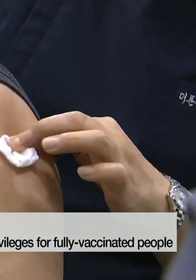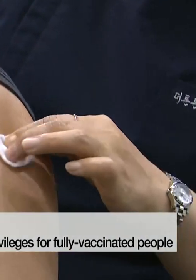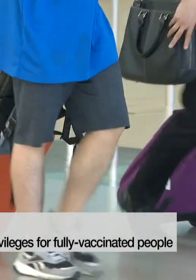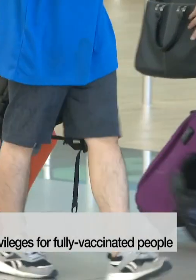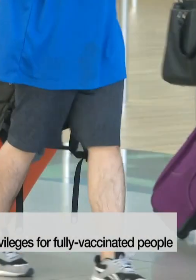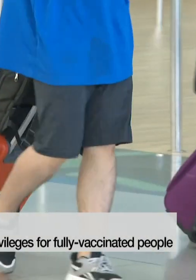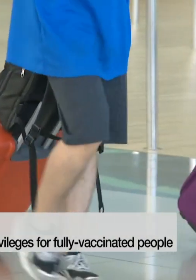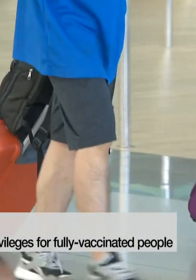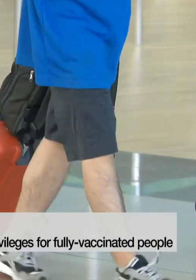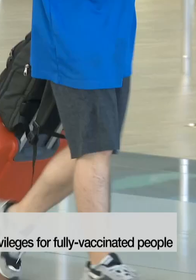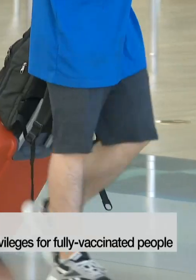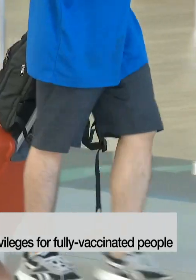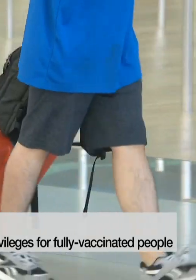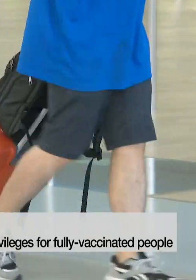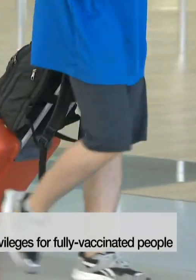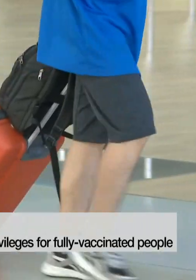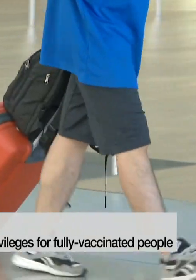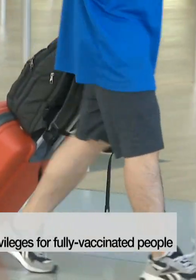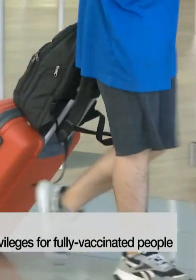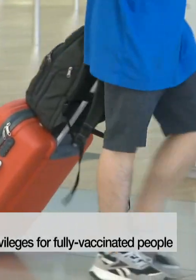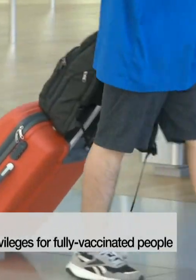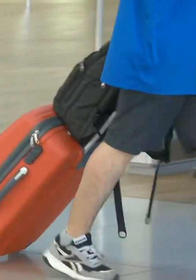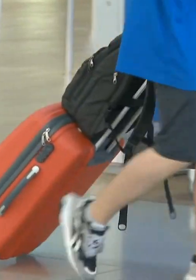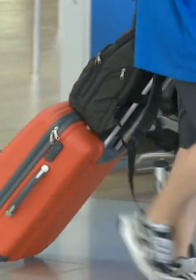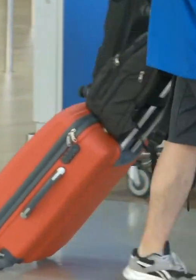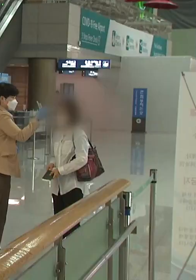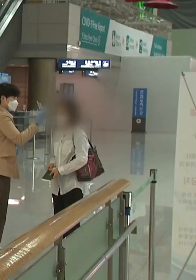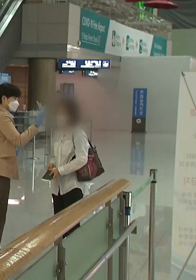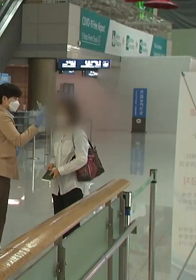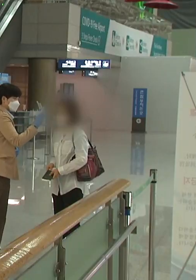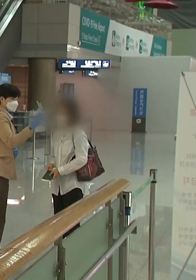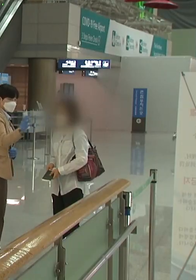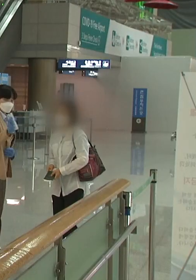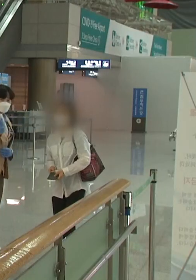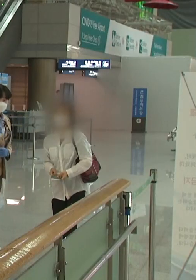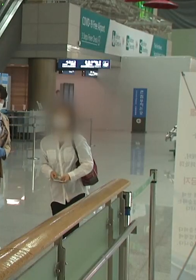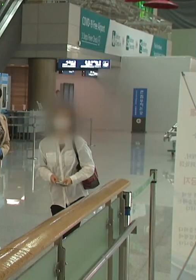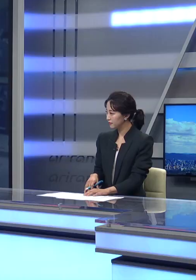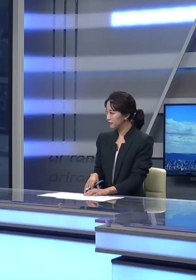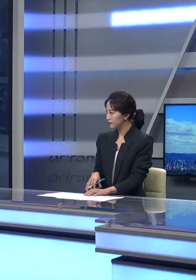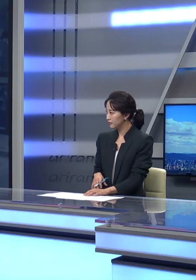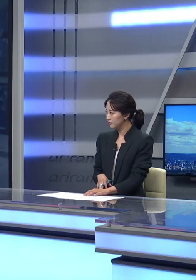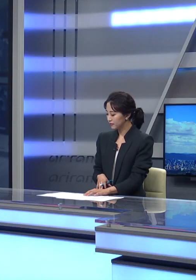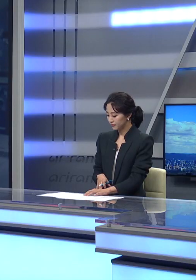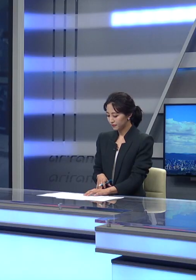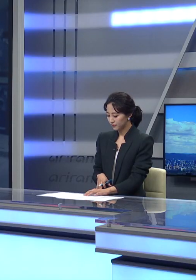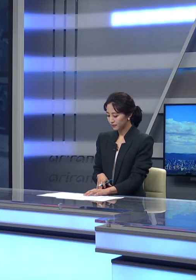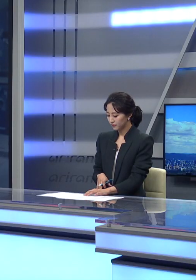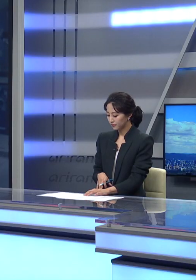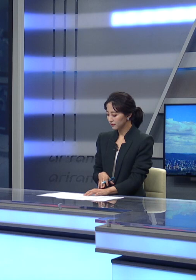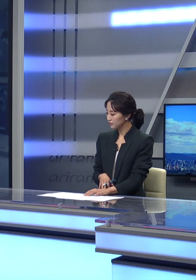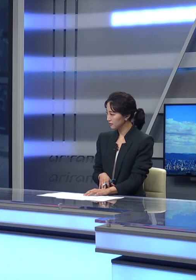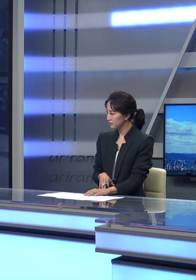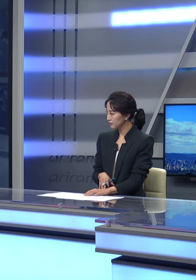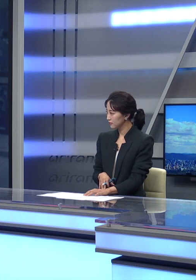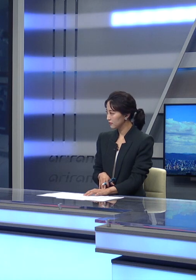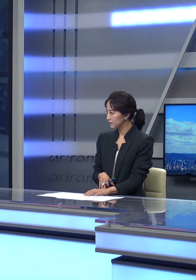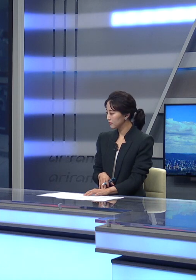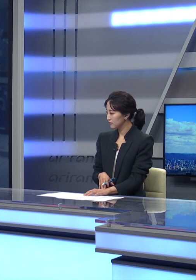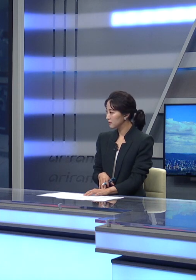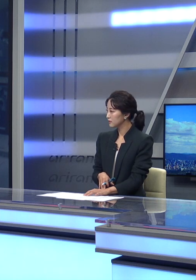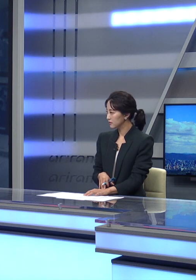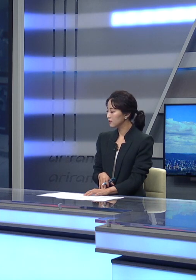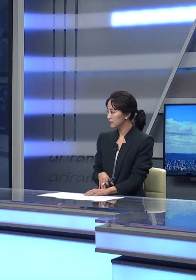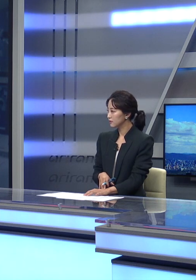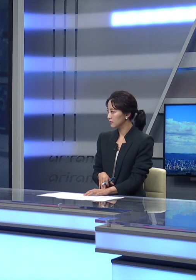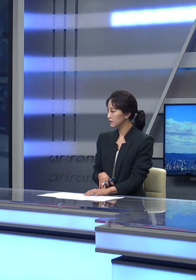vaccinated citizens to travel overseas in groups as early as in July. Right, and Sangyeon, inoculations using Janssen